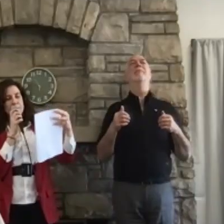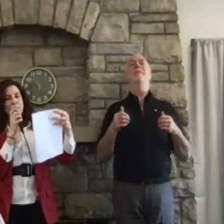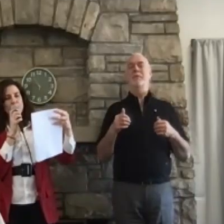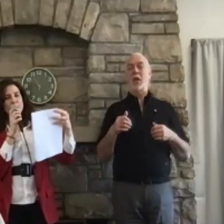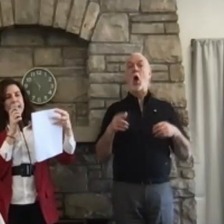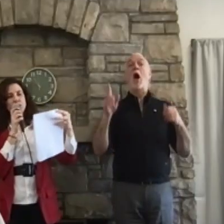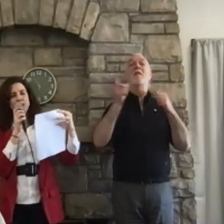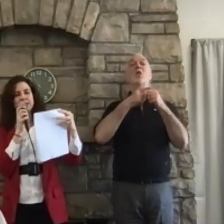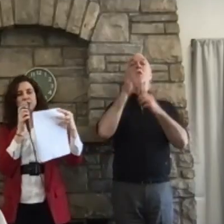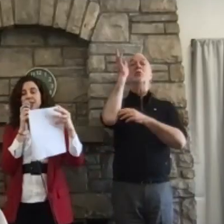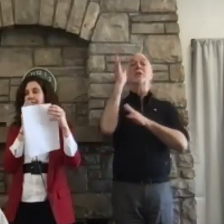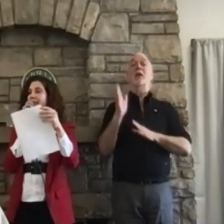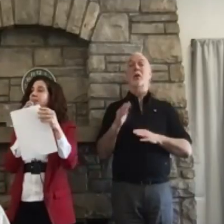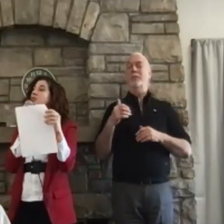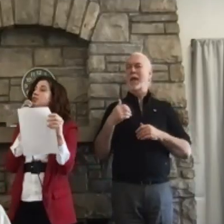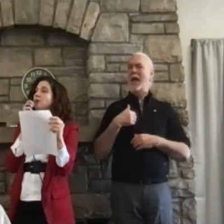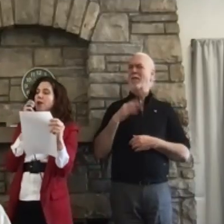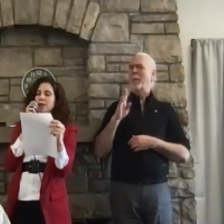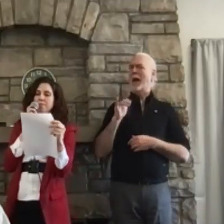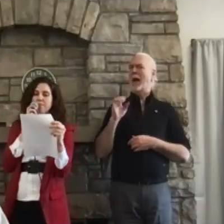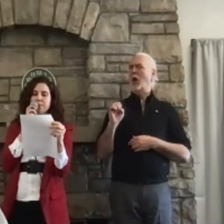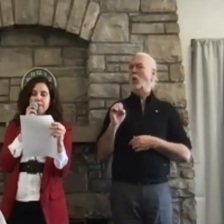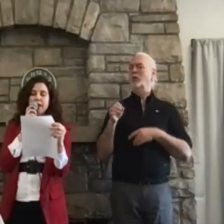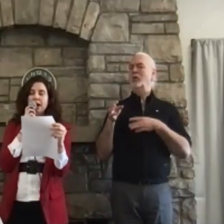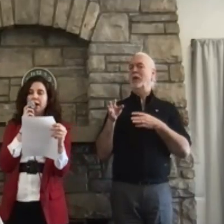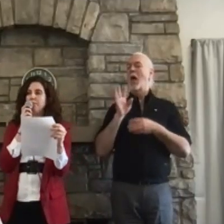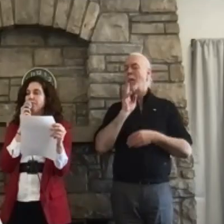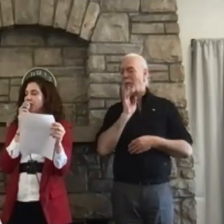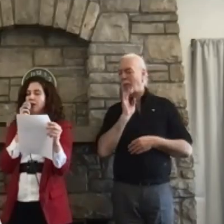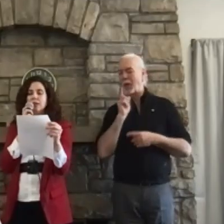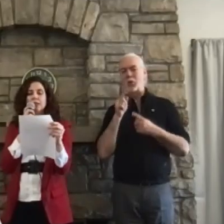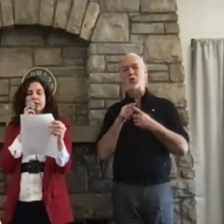presenter with a bio that she dictated to her mama.